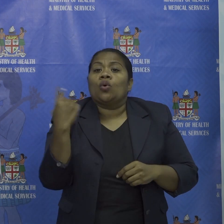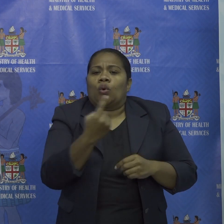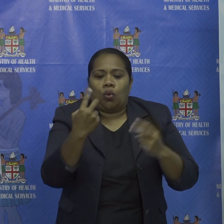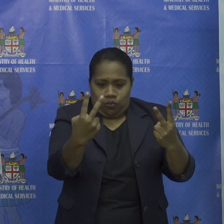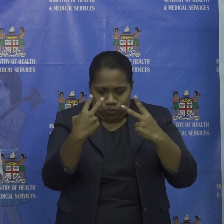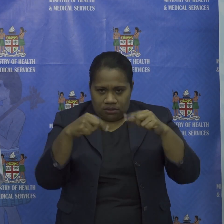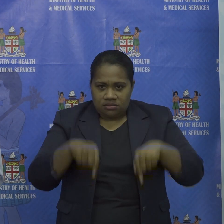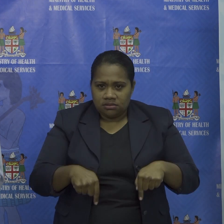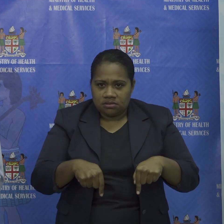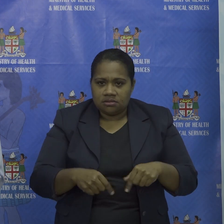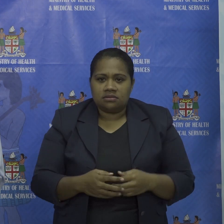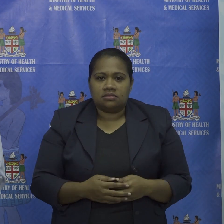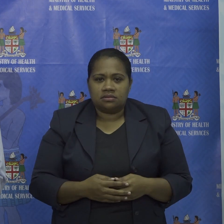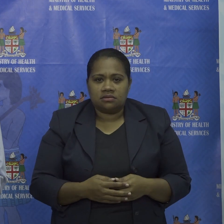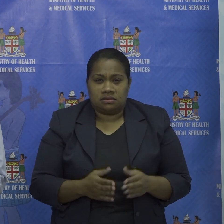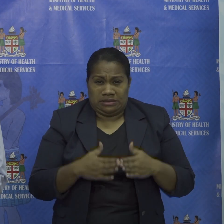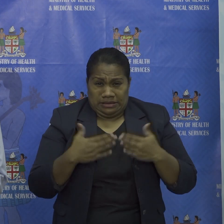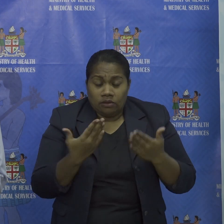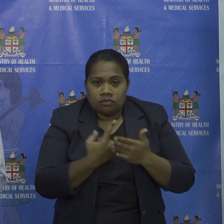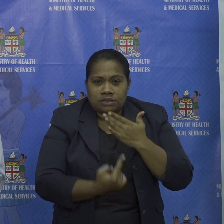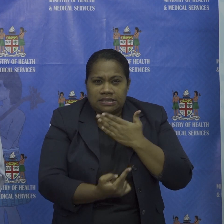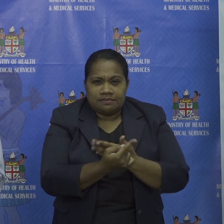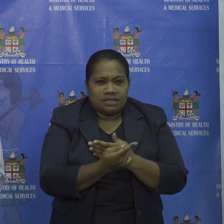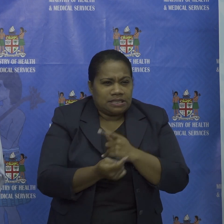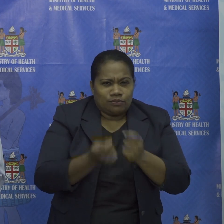It's tempting to treat this as a moment of deep despair.